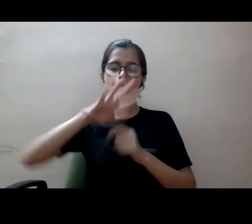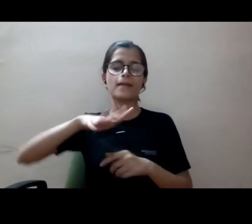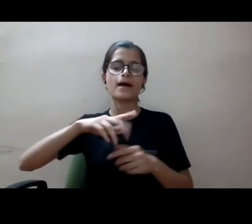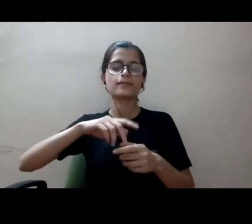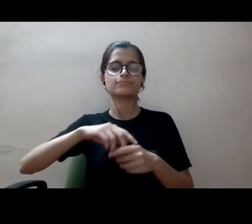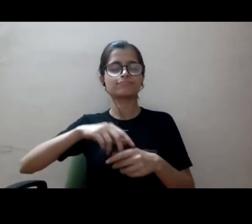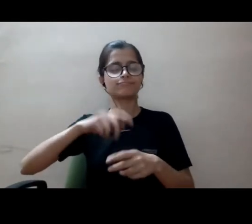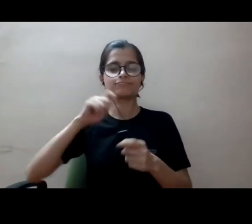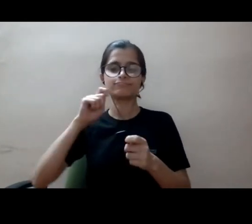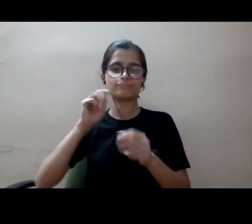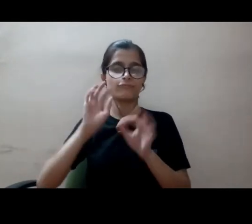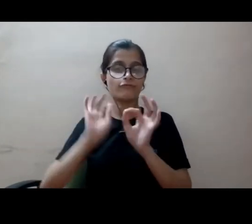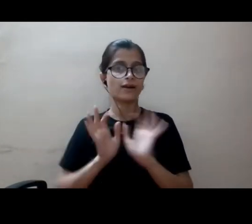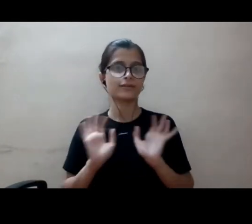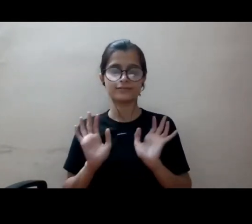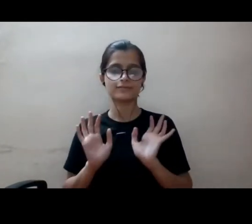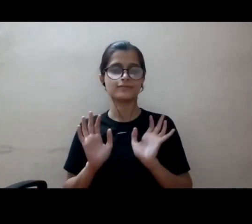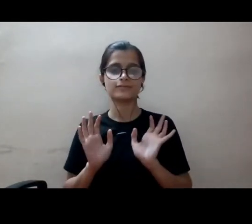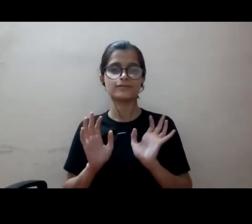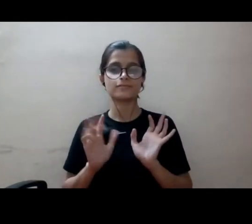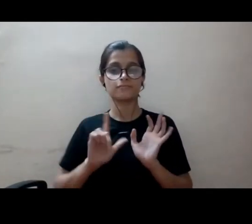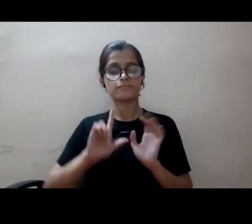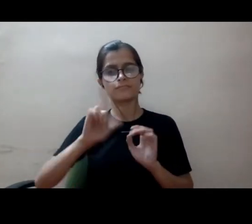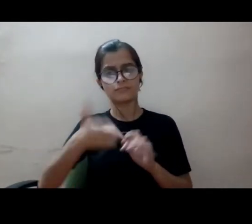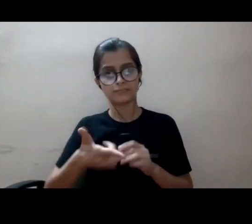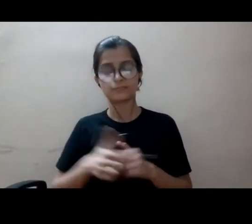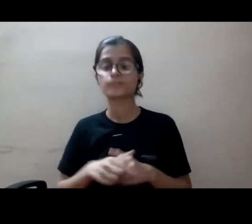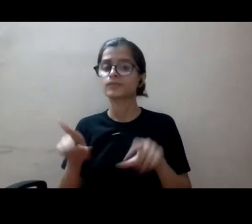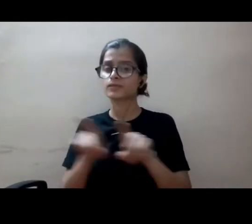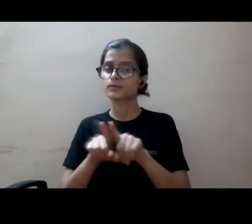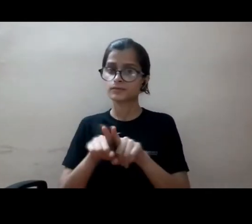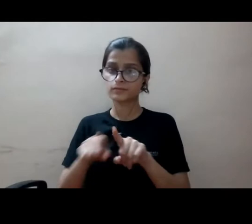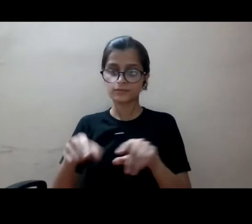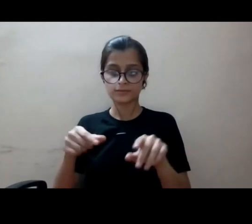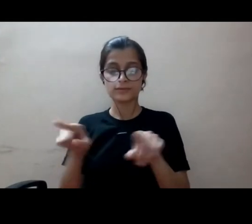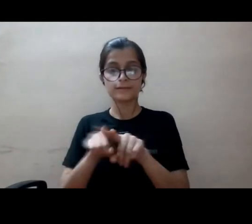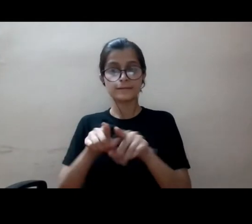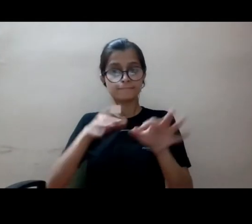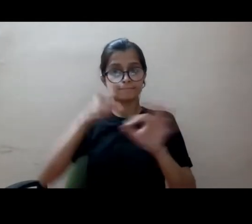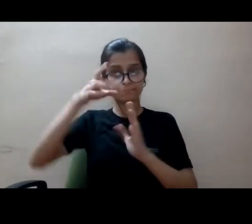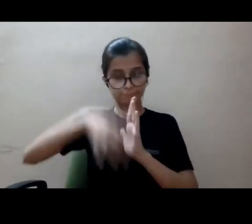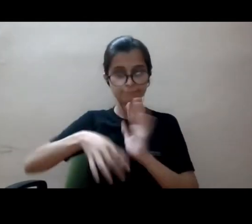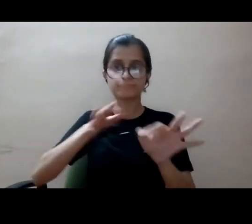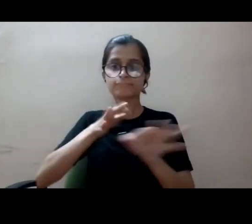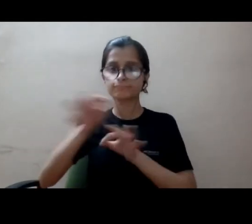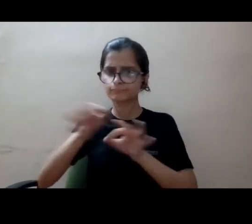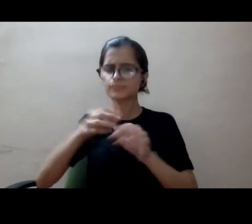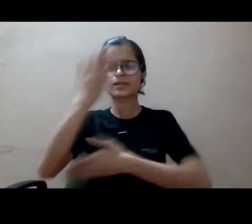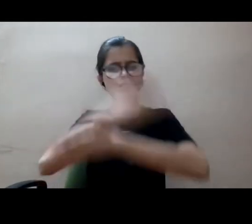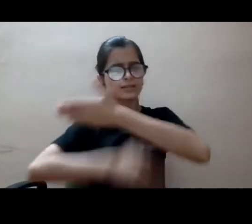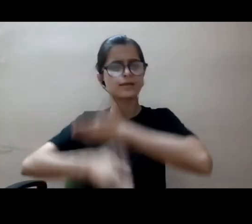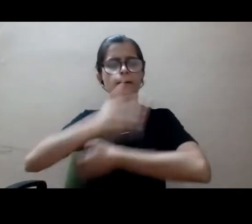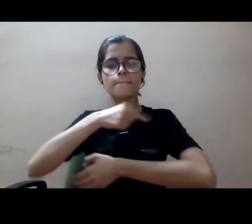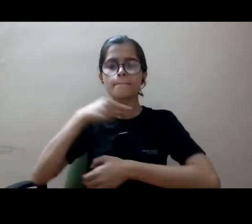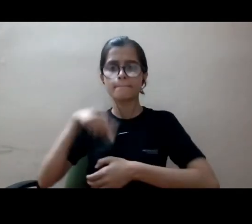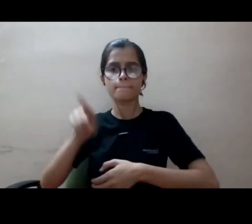Let me just pause there and say, what a great description of discipline, I mean, of disability itself as